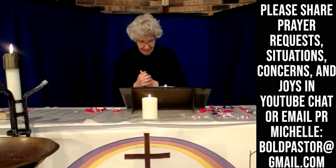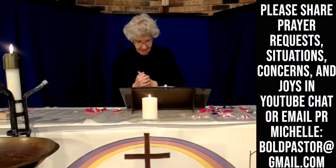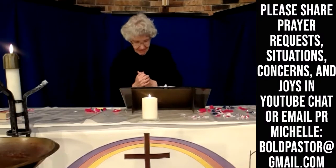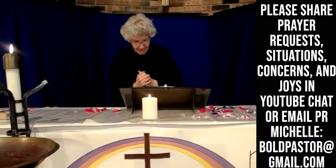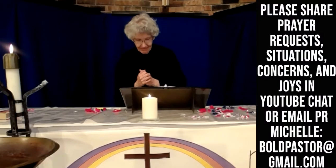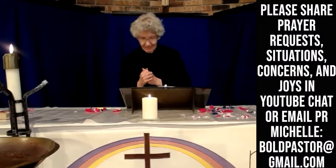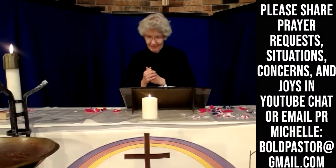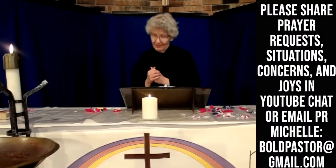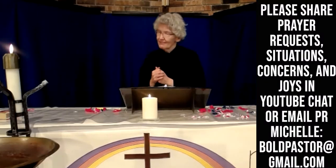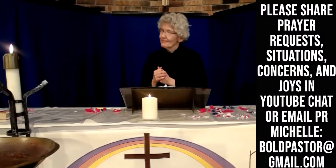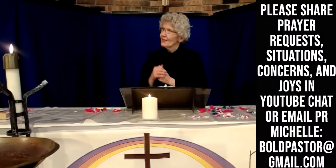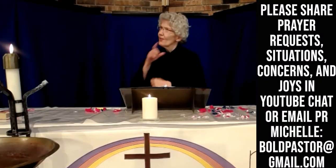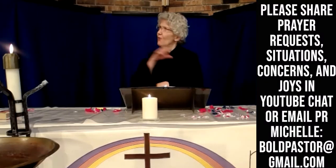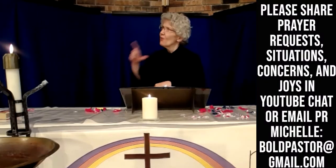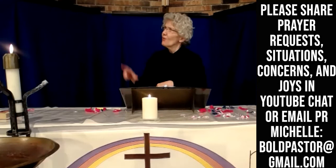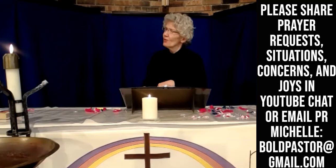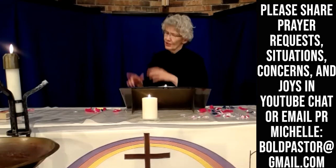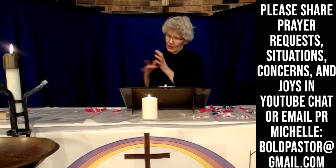Prayers of the people.